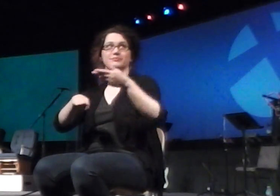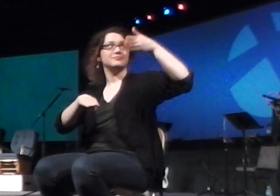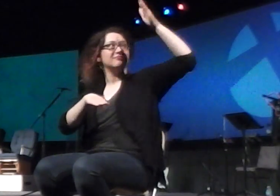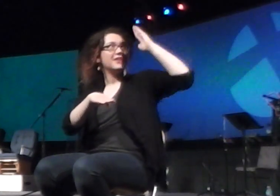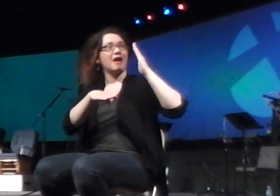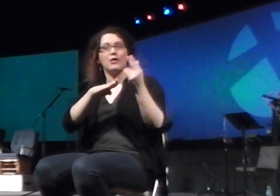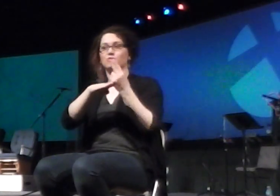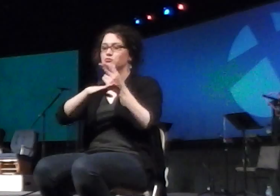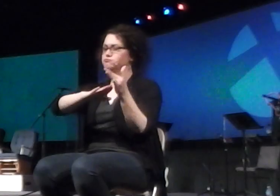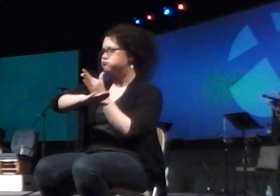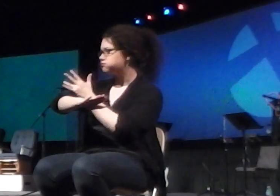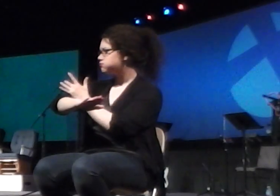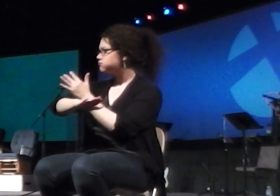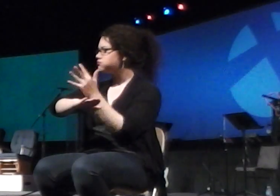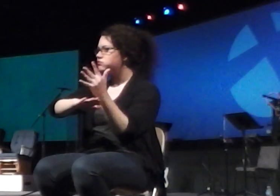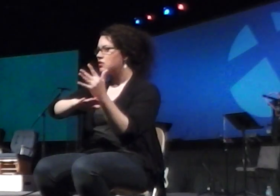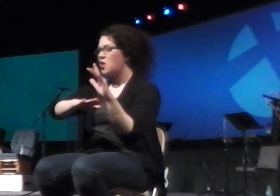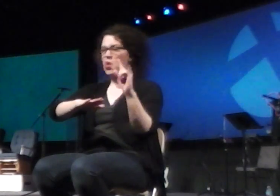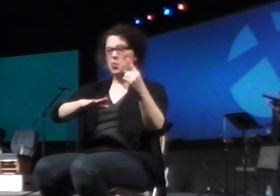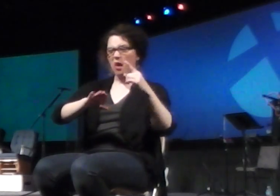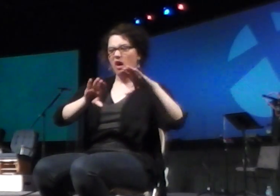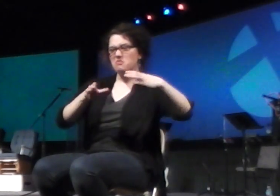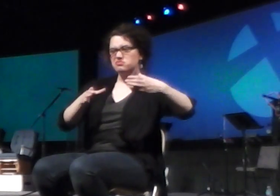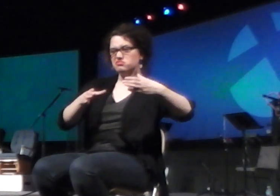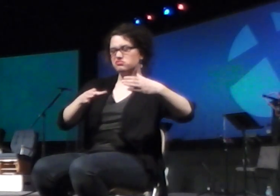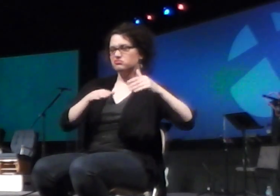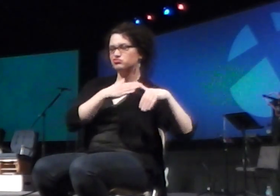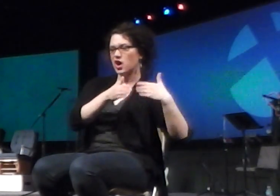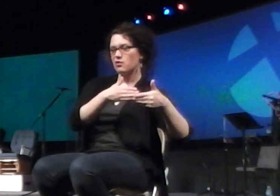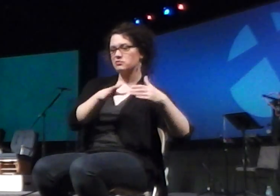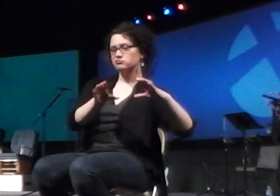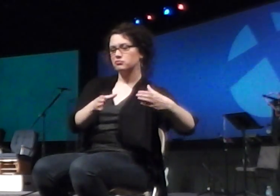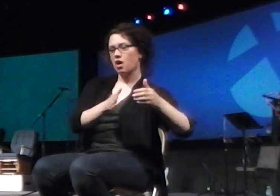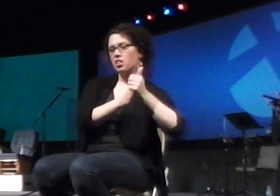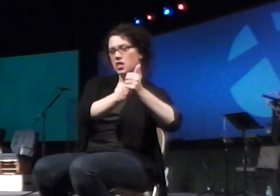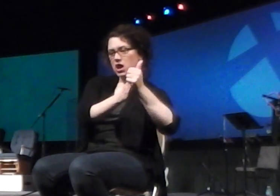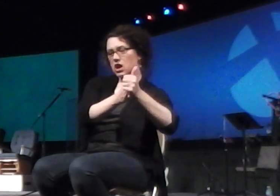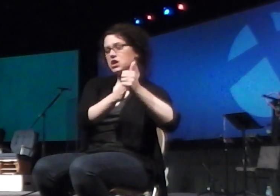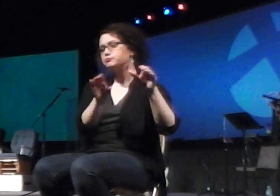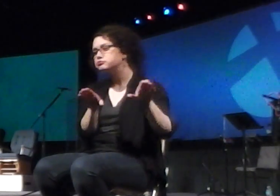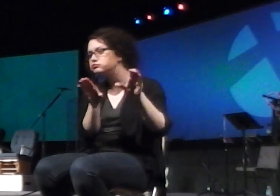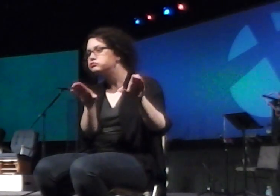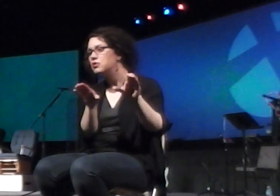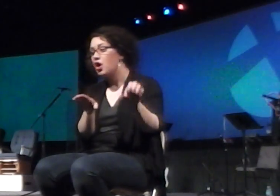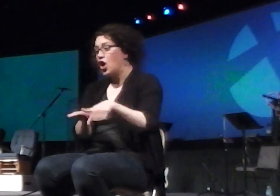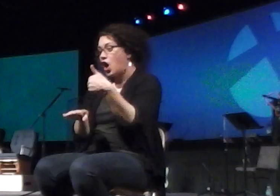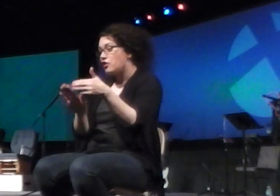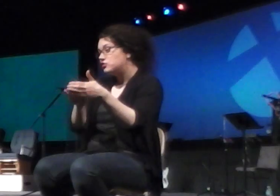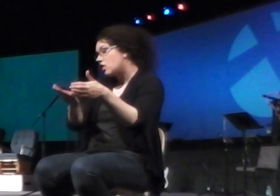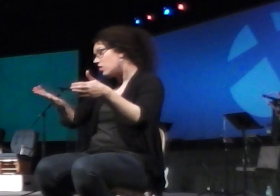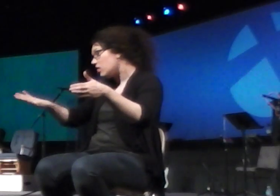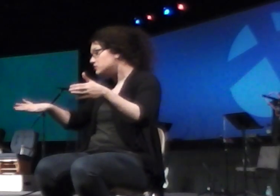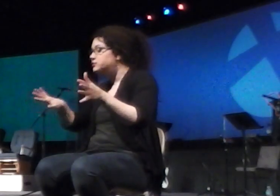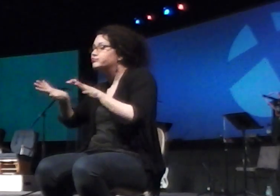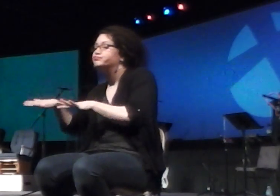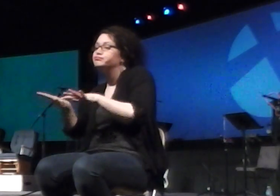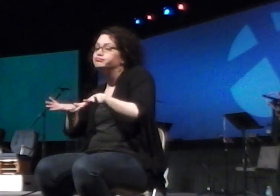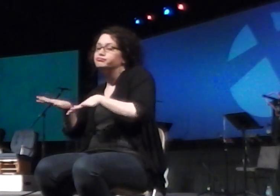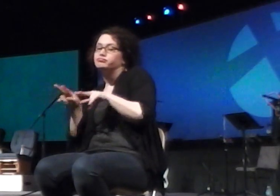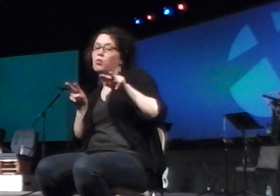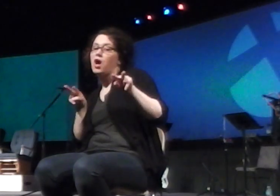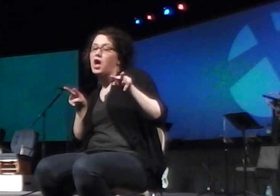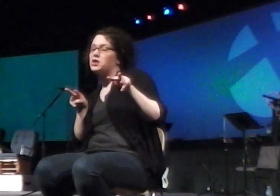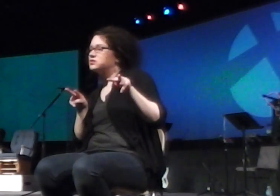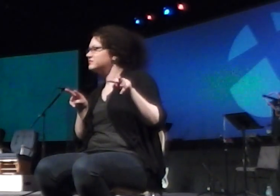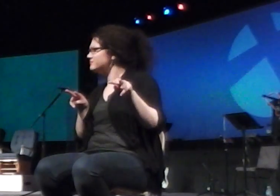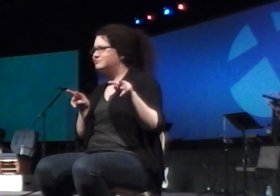church. That it's not supposed to be just one generation that kind of acts and leads and then all the other generations kind of sit back and watch